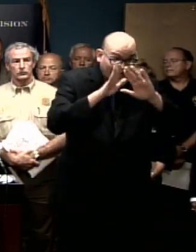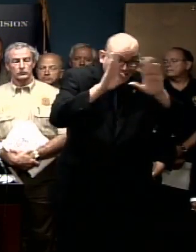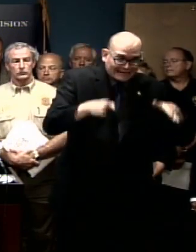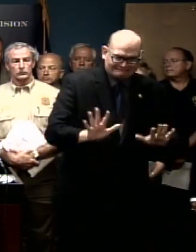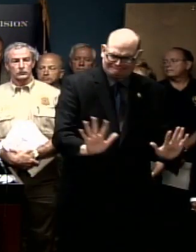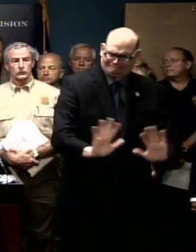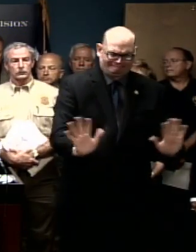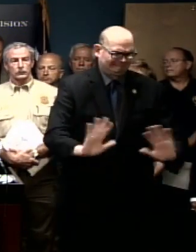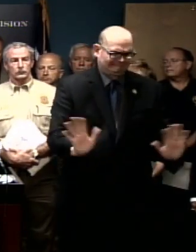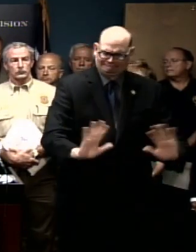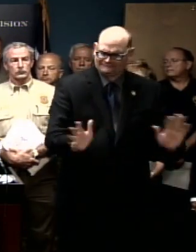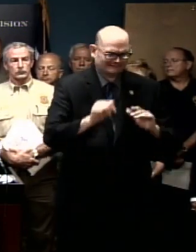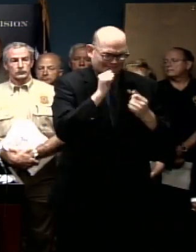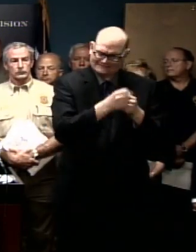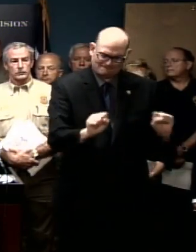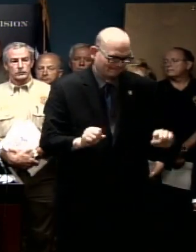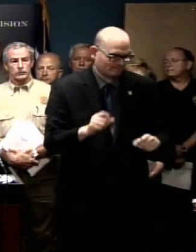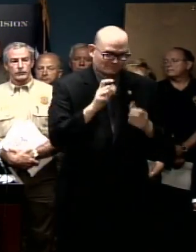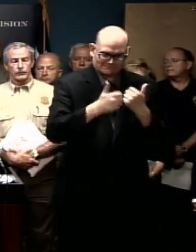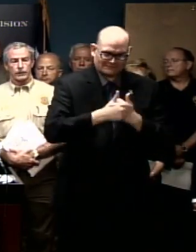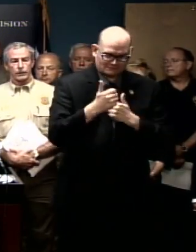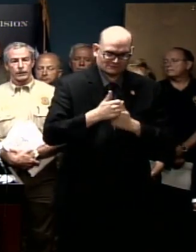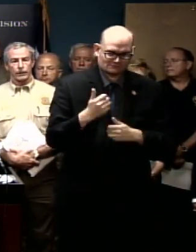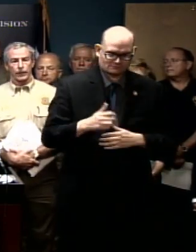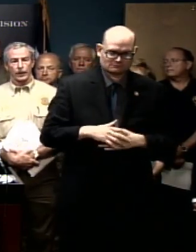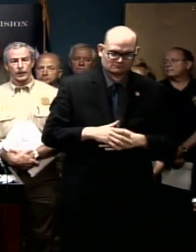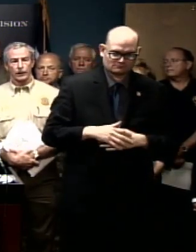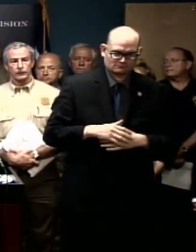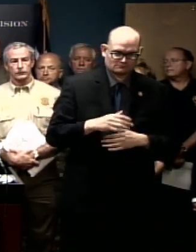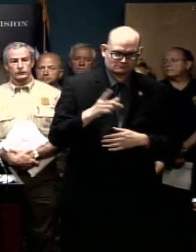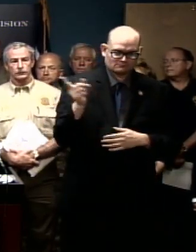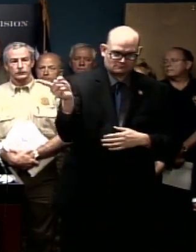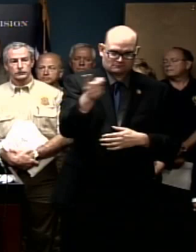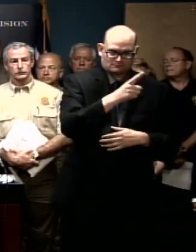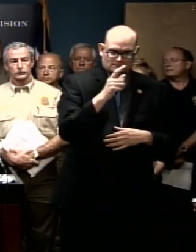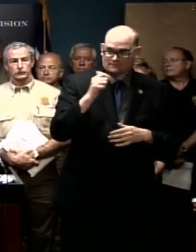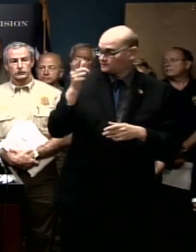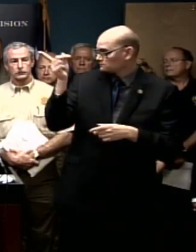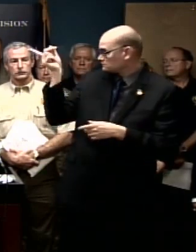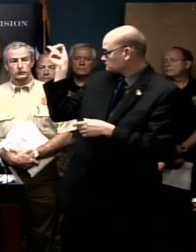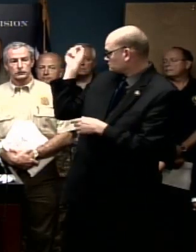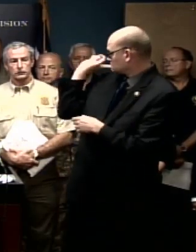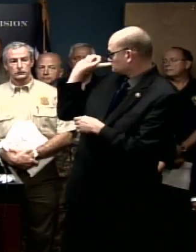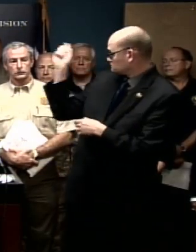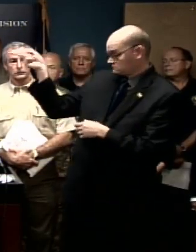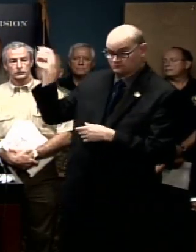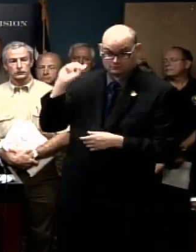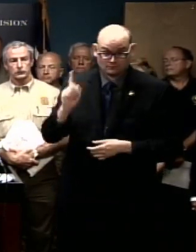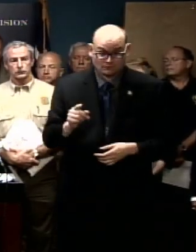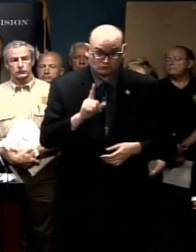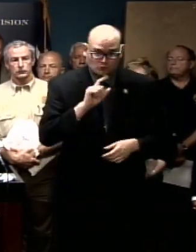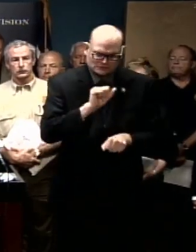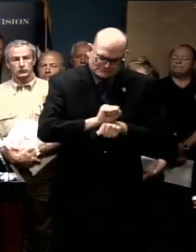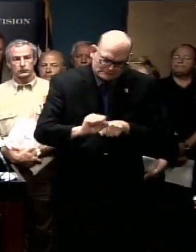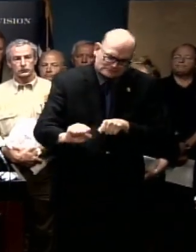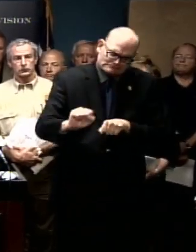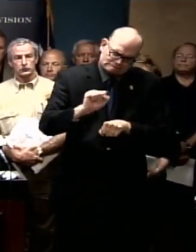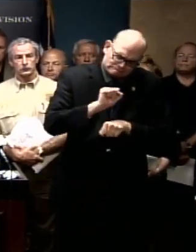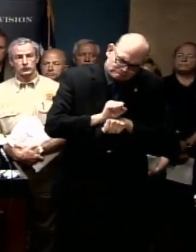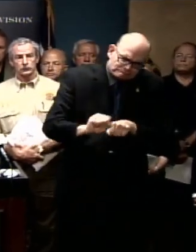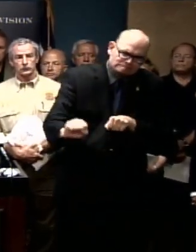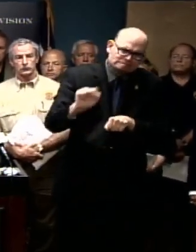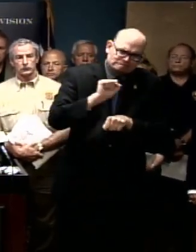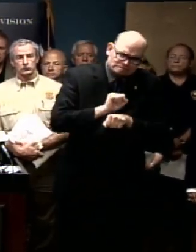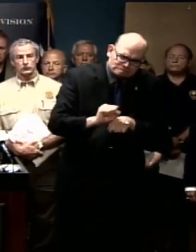and everybody on the ground has worked incredibly hard to get as much information to you as possible. Because this storm won't